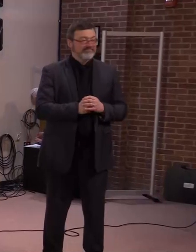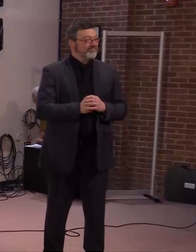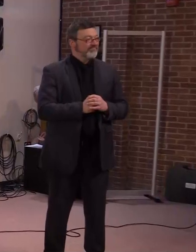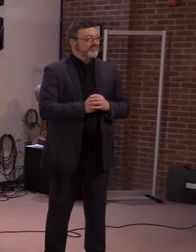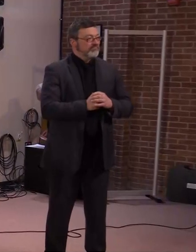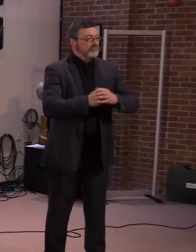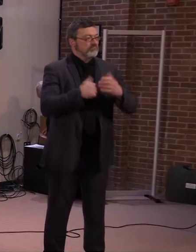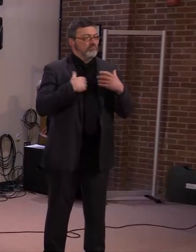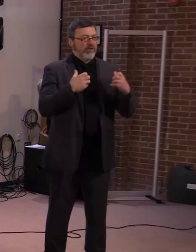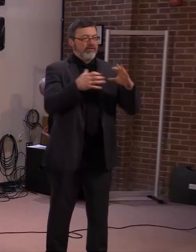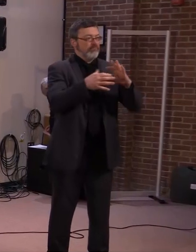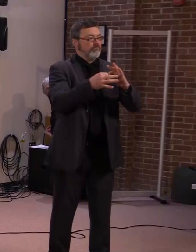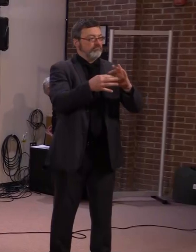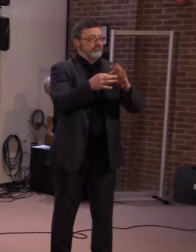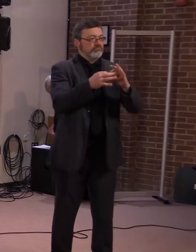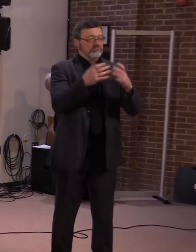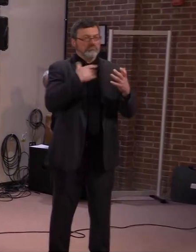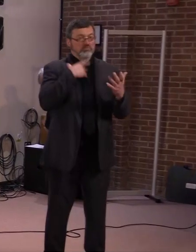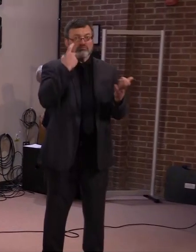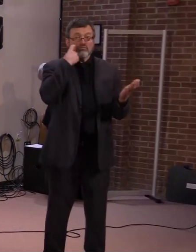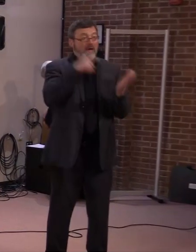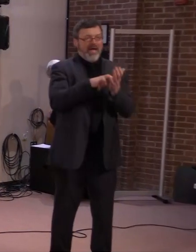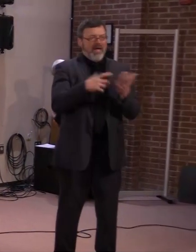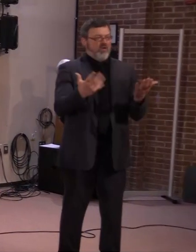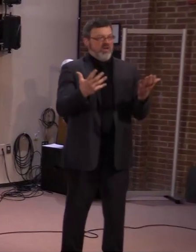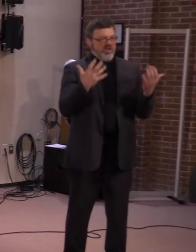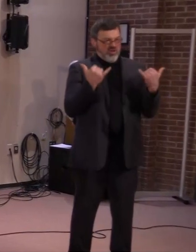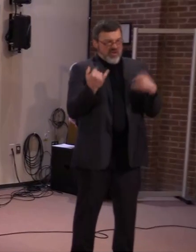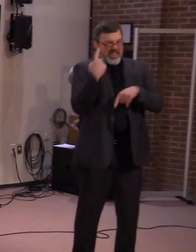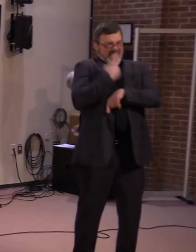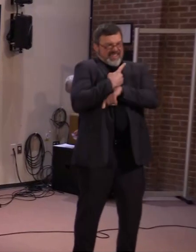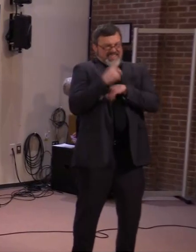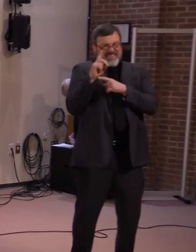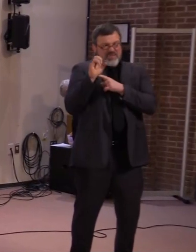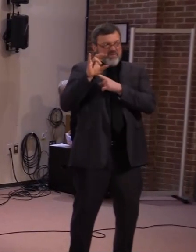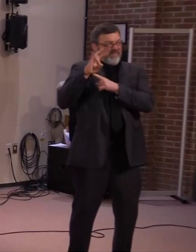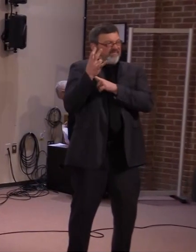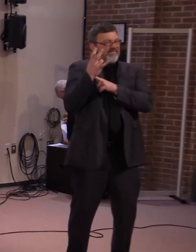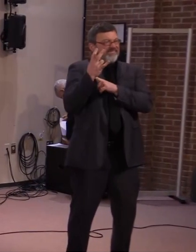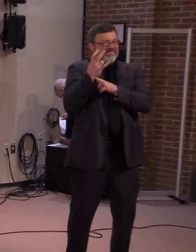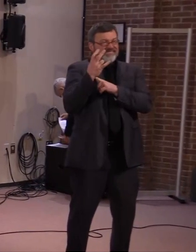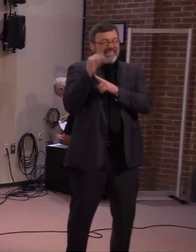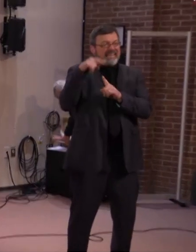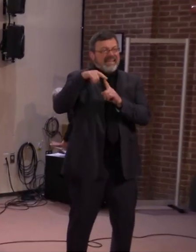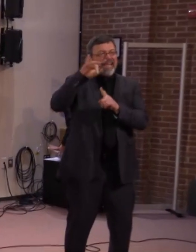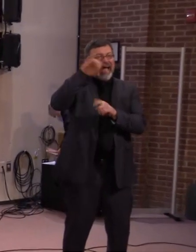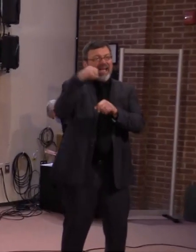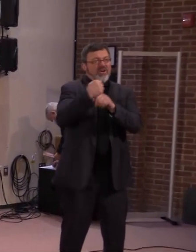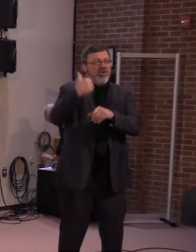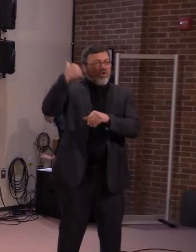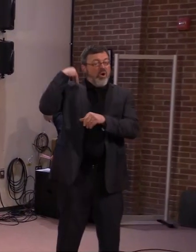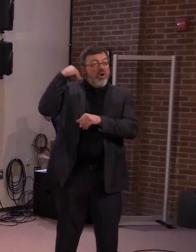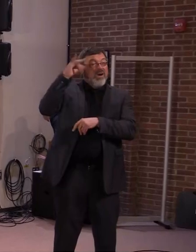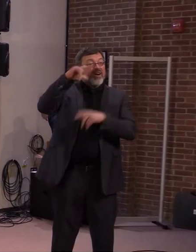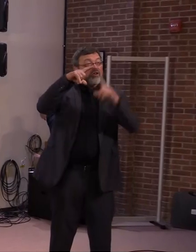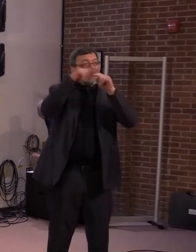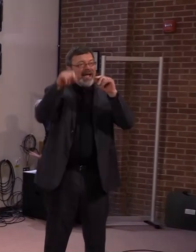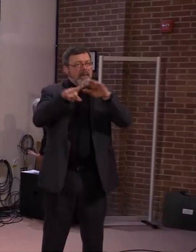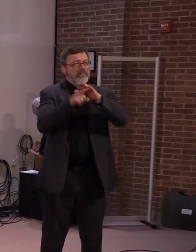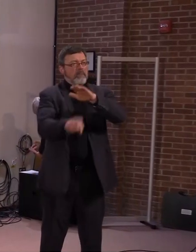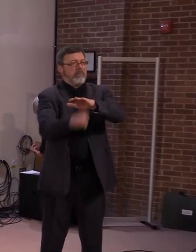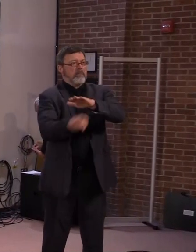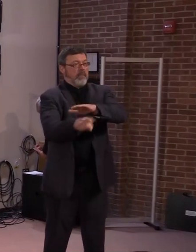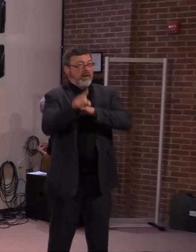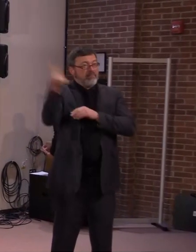want to start by acknowledging that 80 years ago today, the United States was attacked at Pearl Harbor, an event that would change